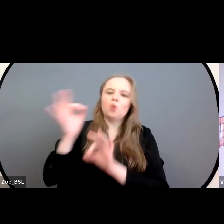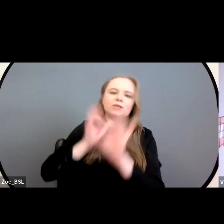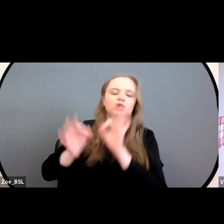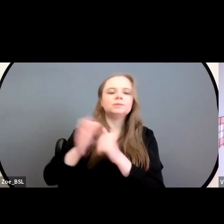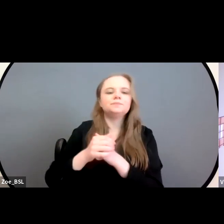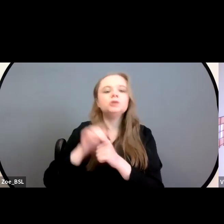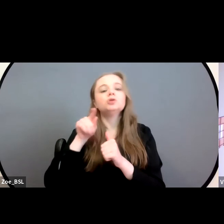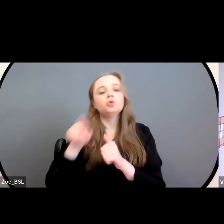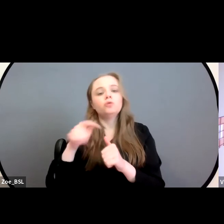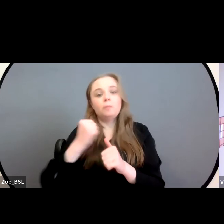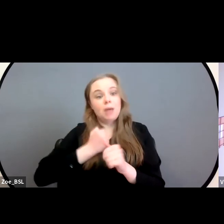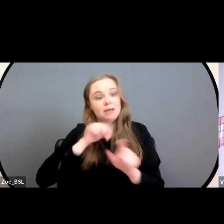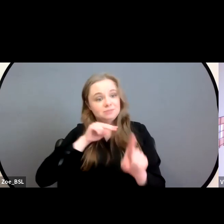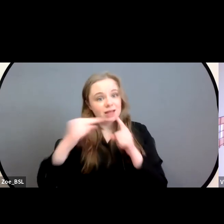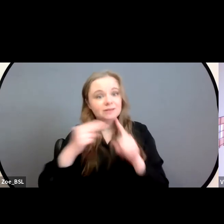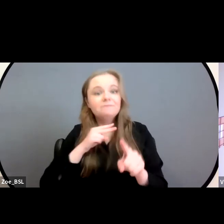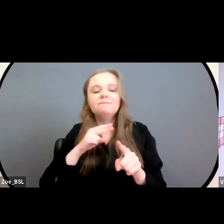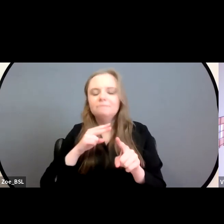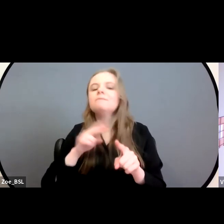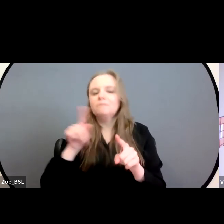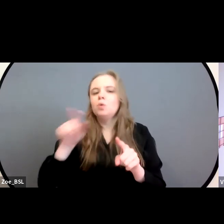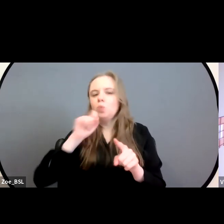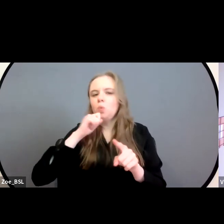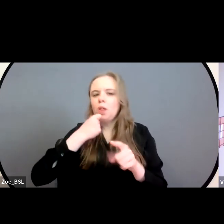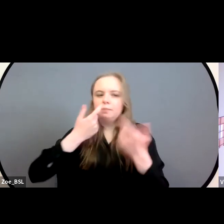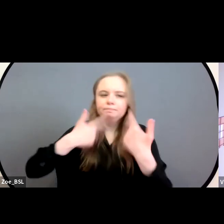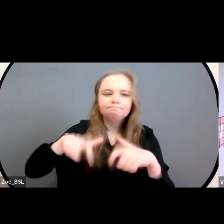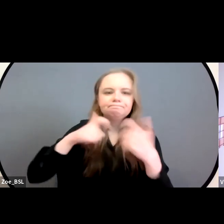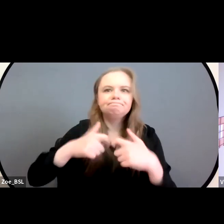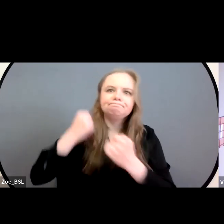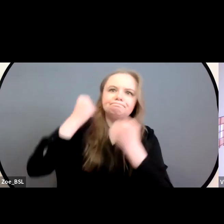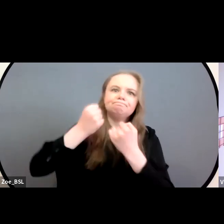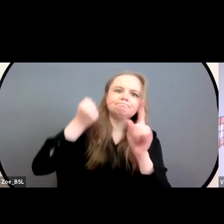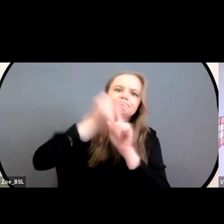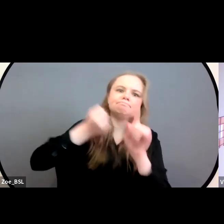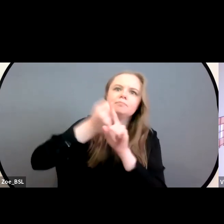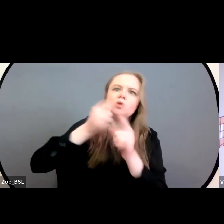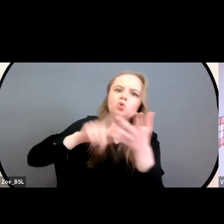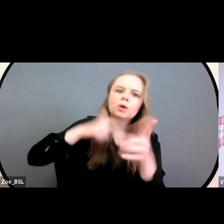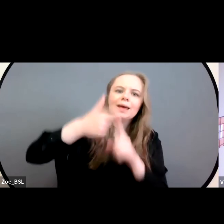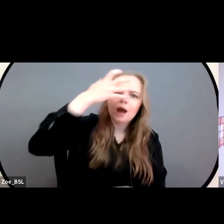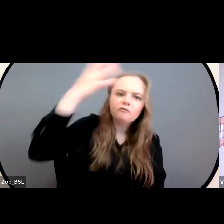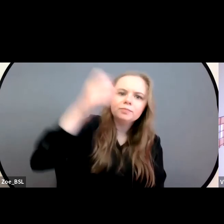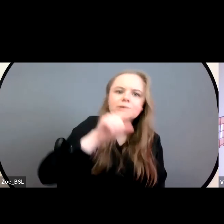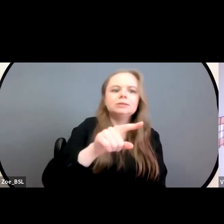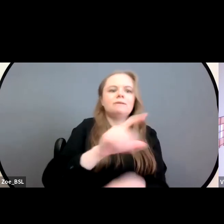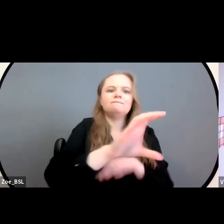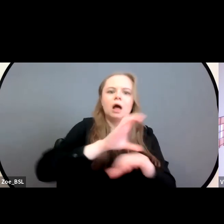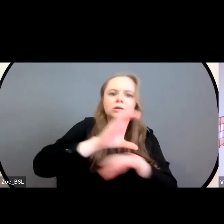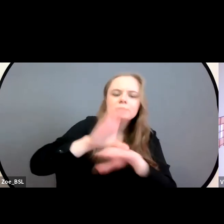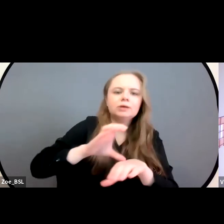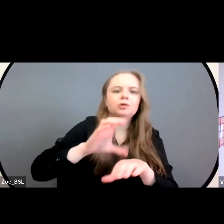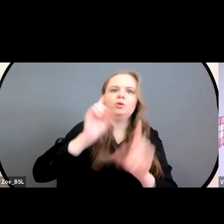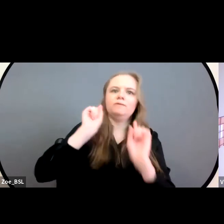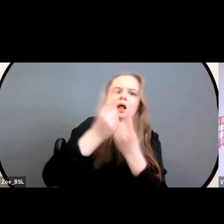I think we will not only continue to lobby and influence UK government and funding agencies and universities, but also